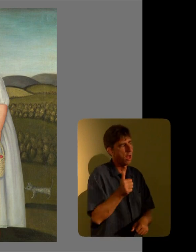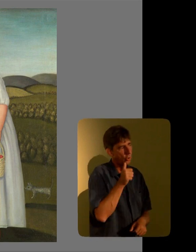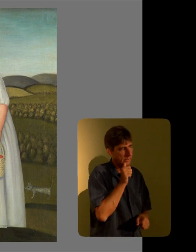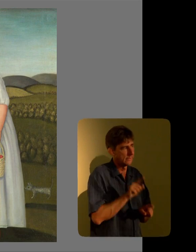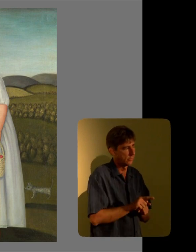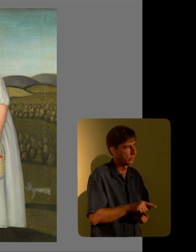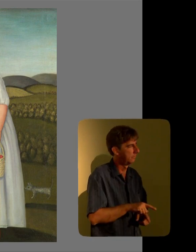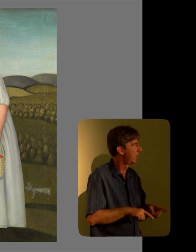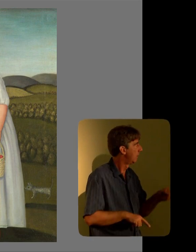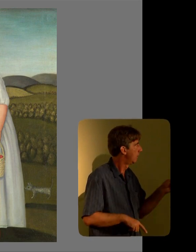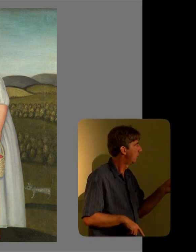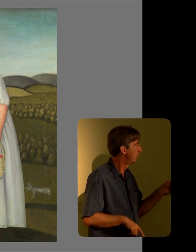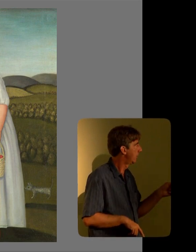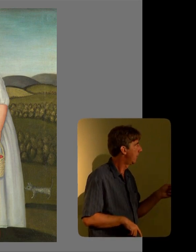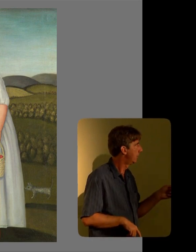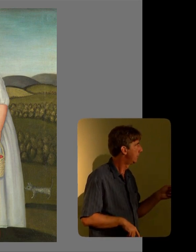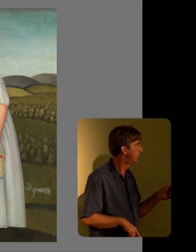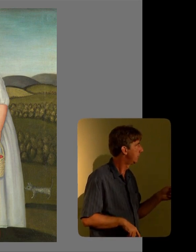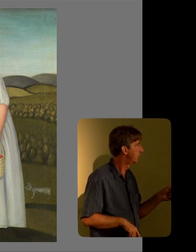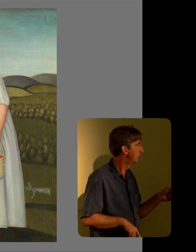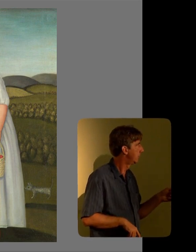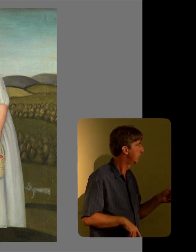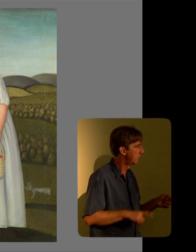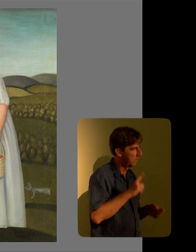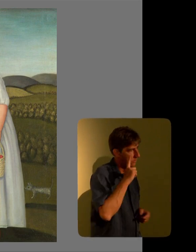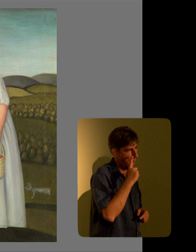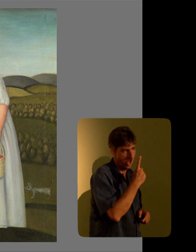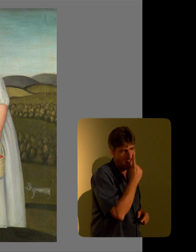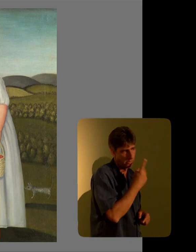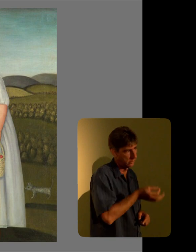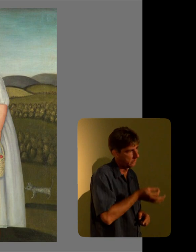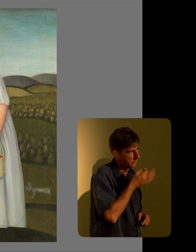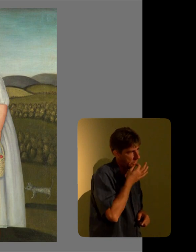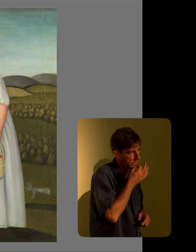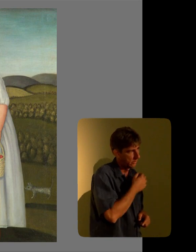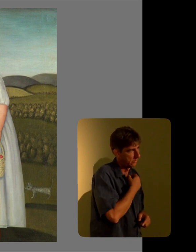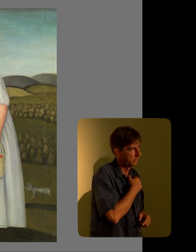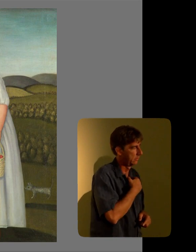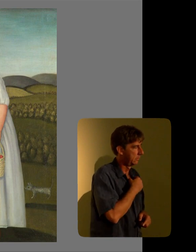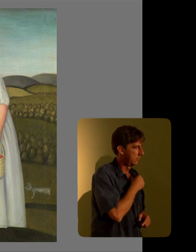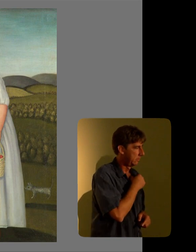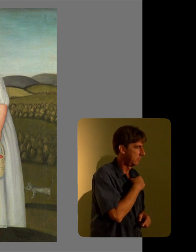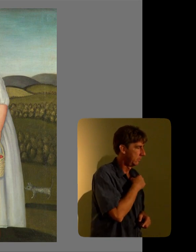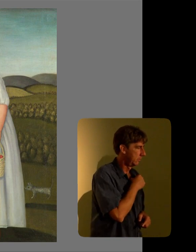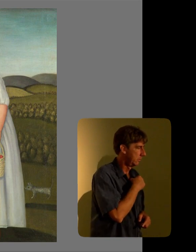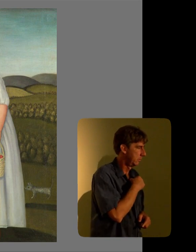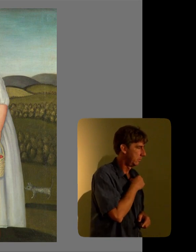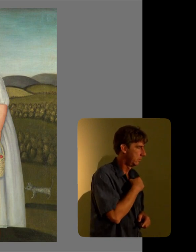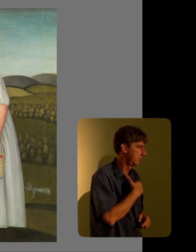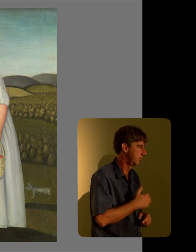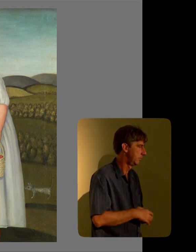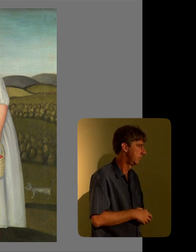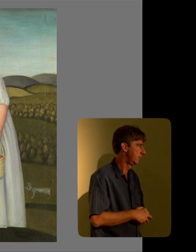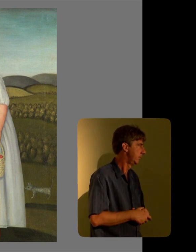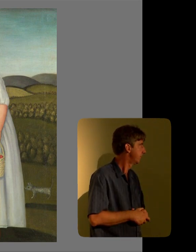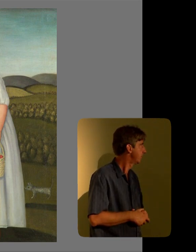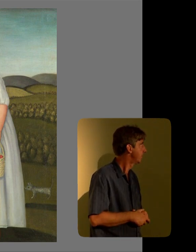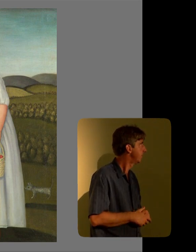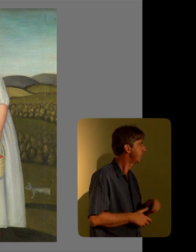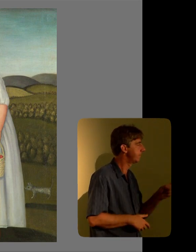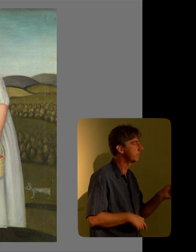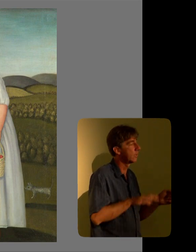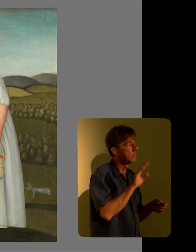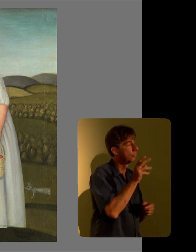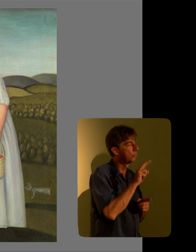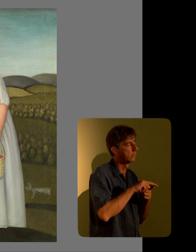forthright portrait. Look at those eyes. Brewster, it's really funny, Brewster had such an affinity for children, and there's so